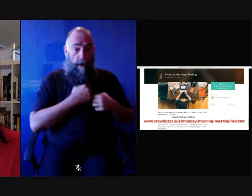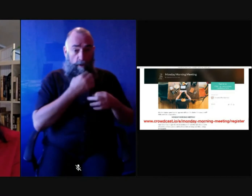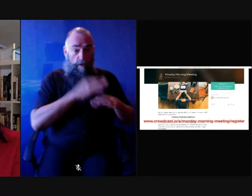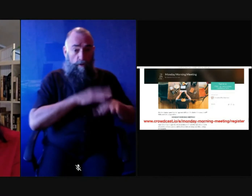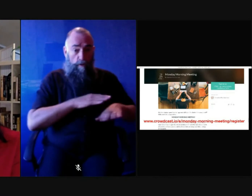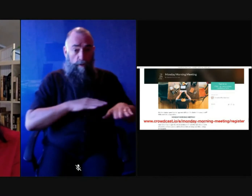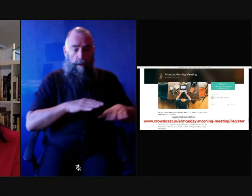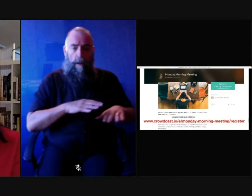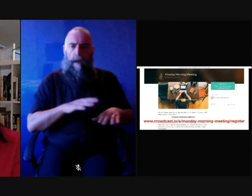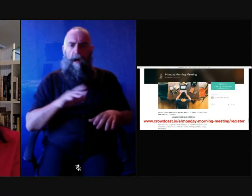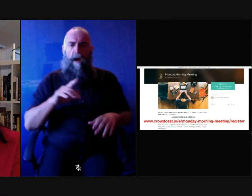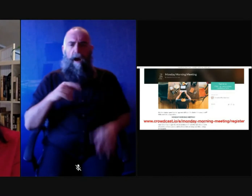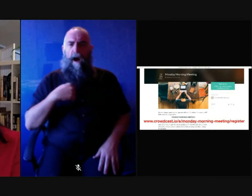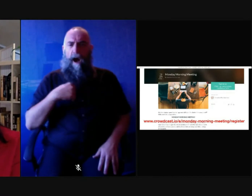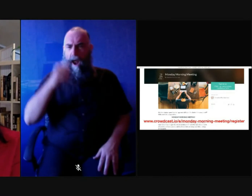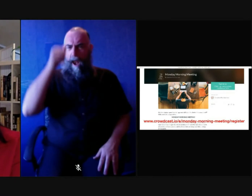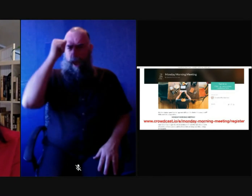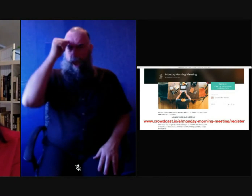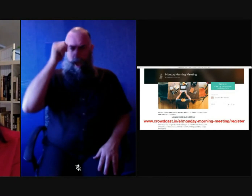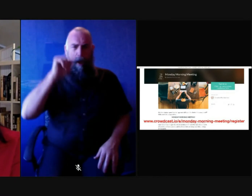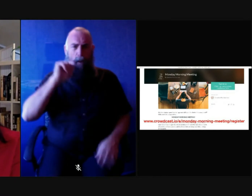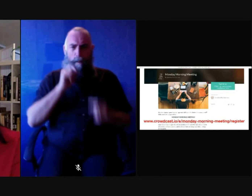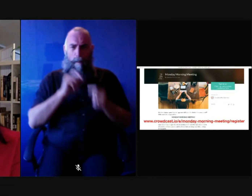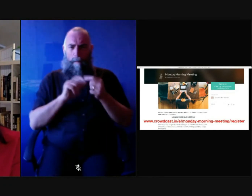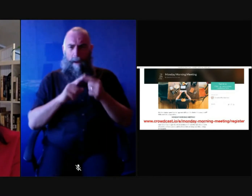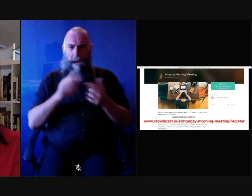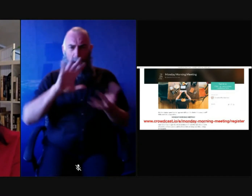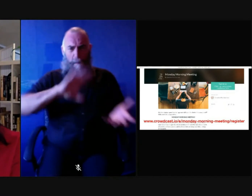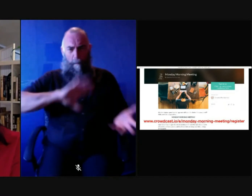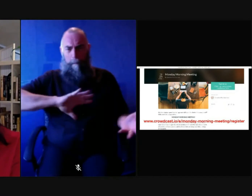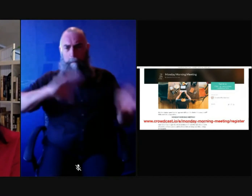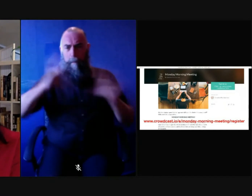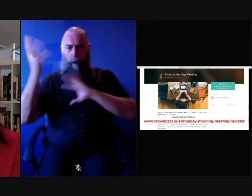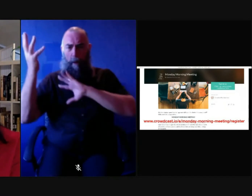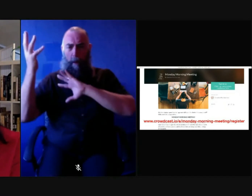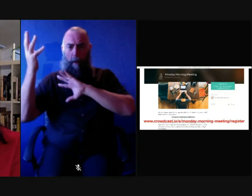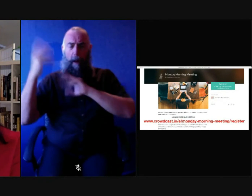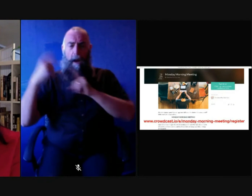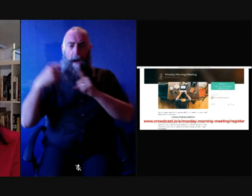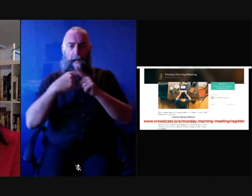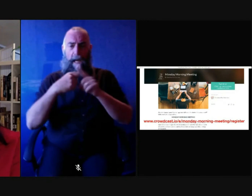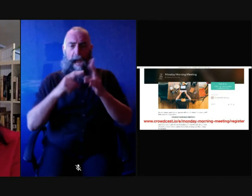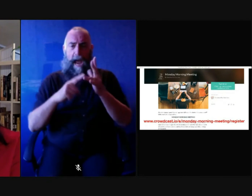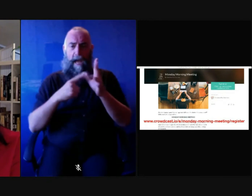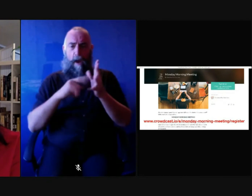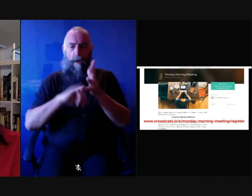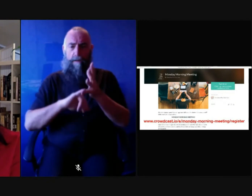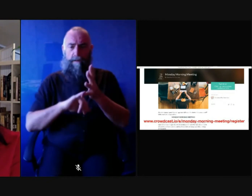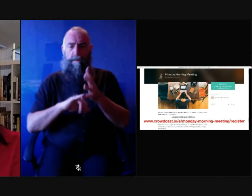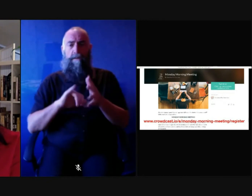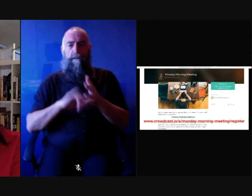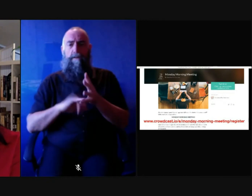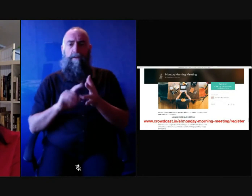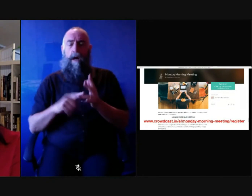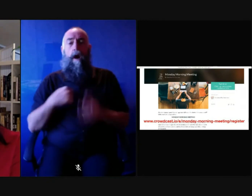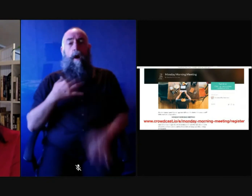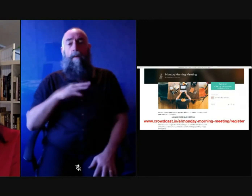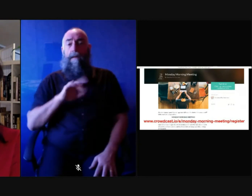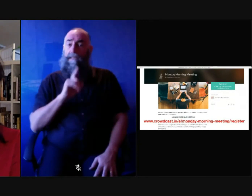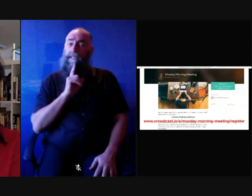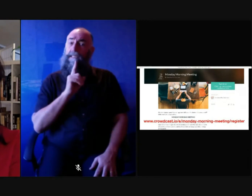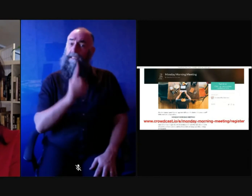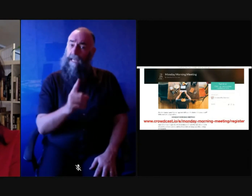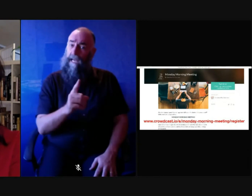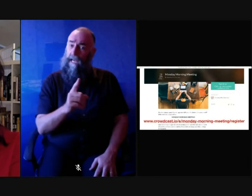you're experiencing it as well. But the word I'm going to say again is boundaries. It's going